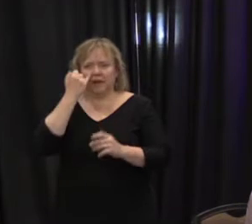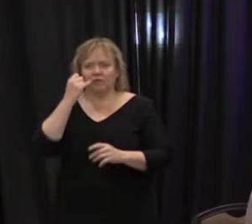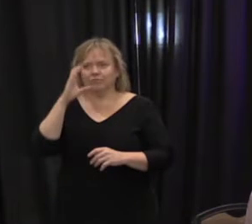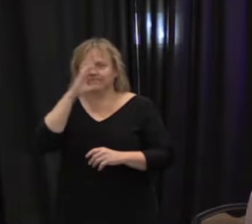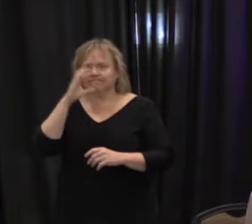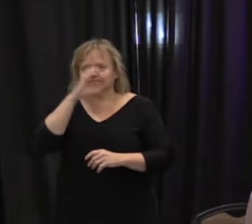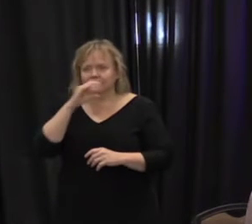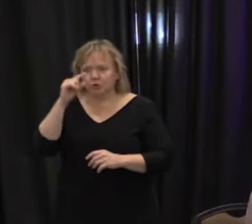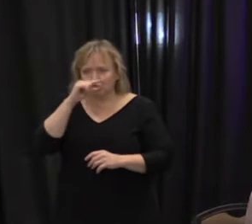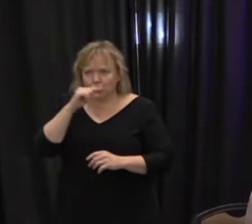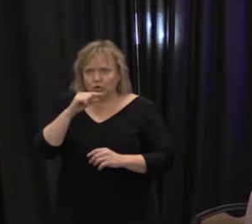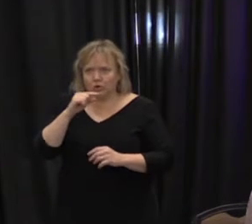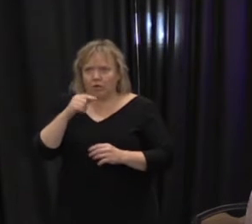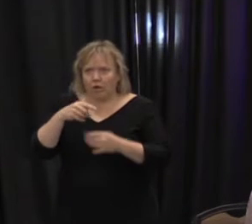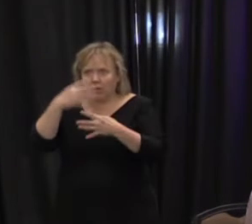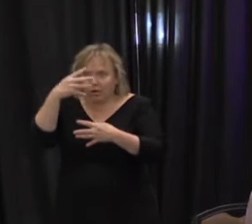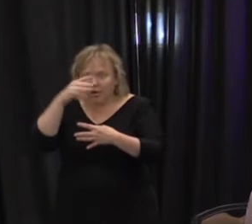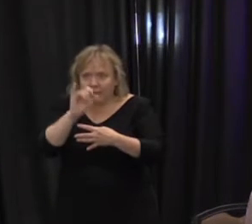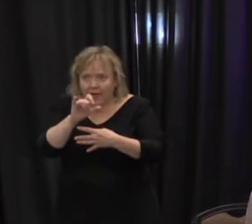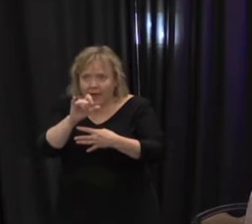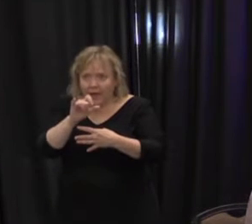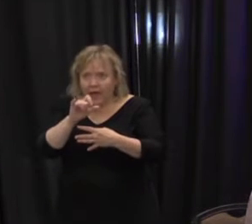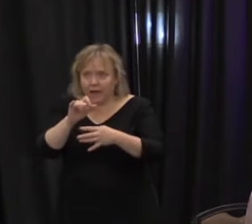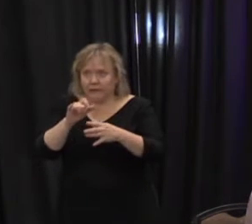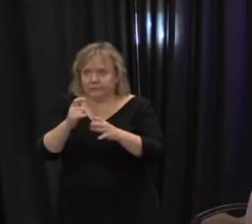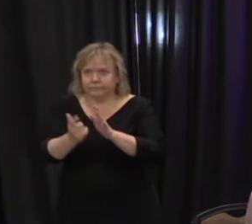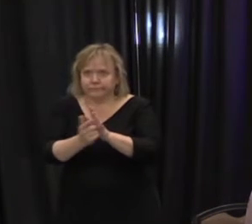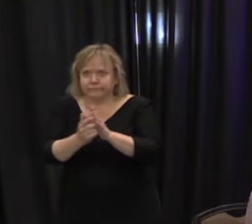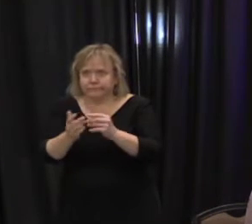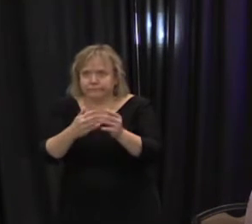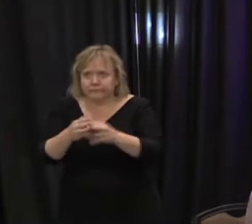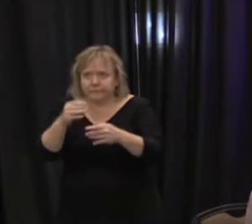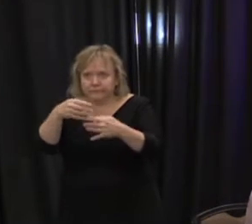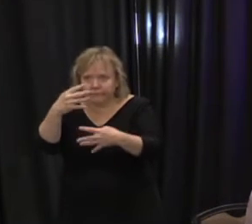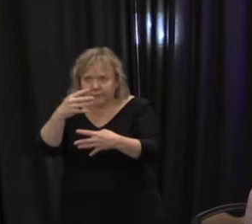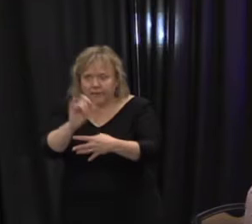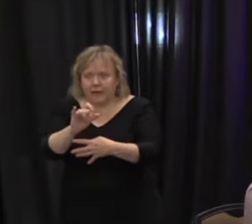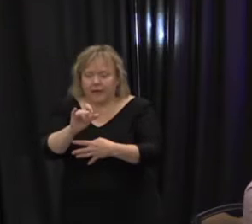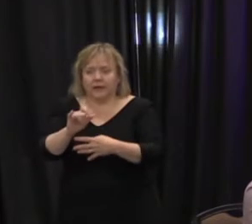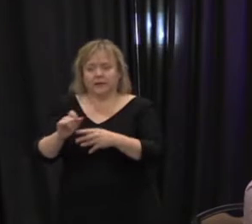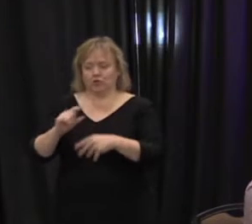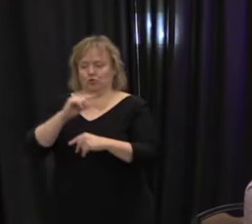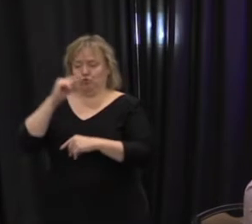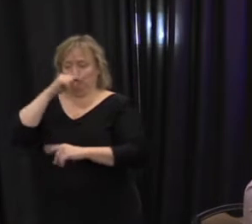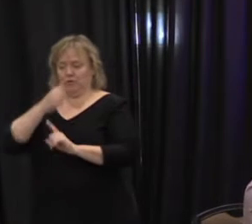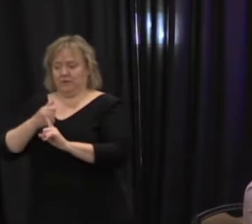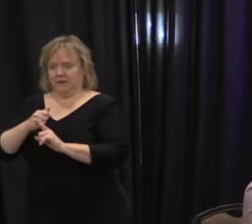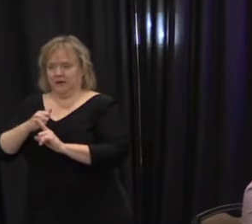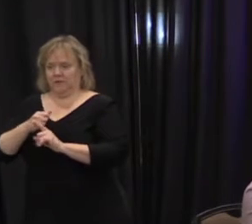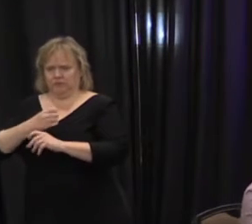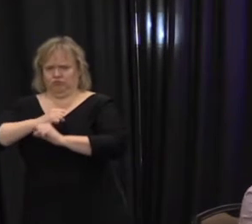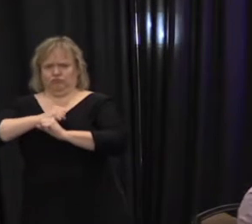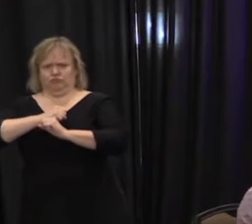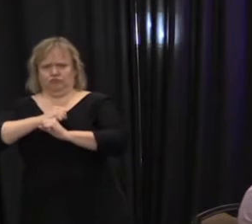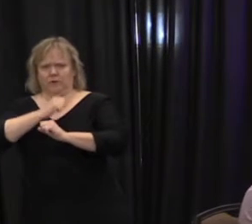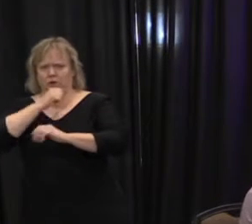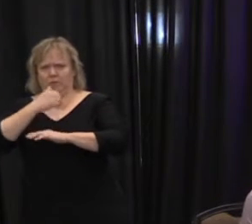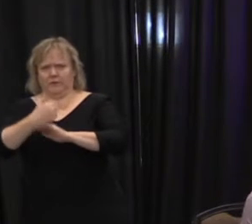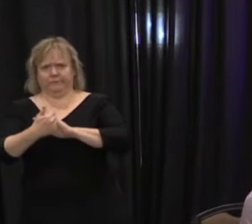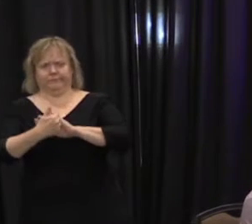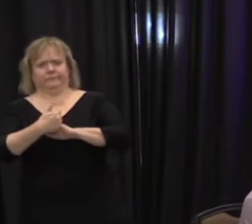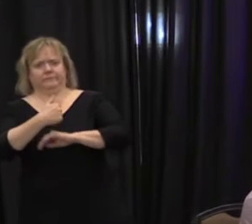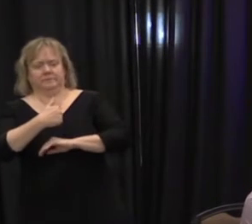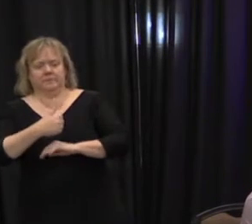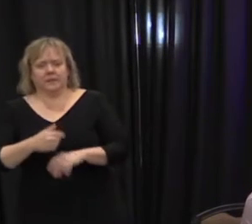something on Google, Google's not responsible for whatever comes up, essentially. So it allows platforms to provide much greater information